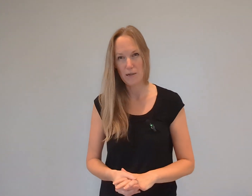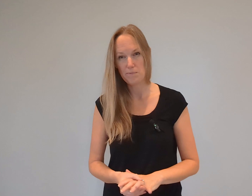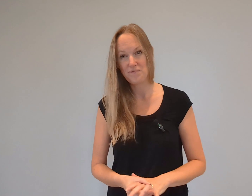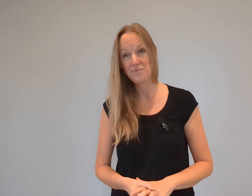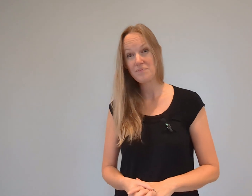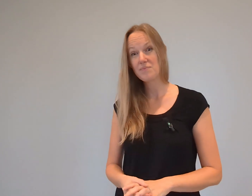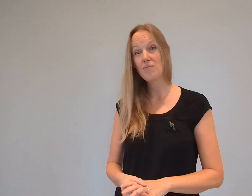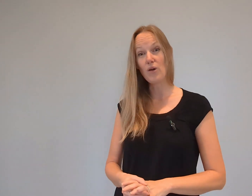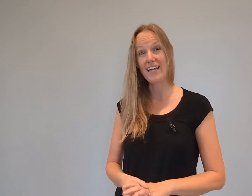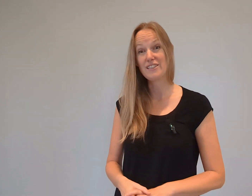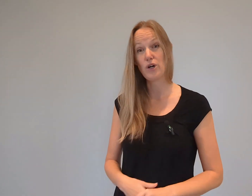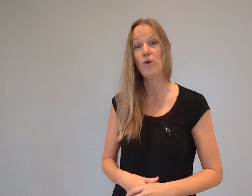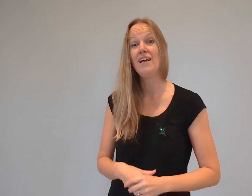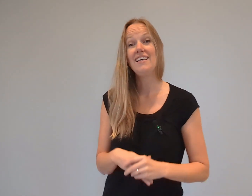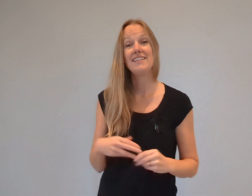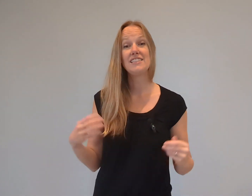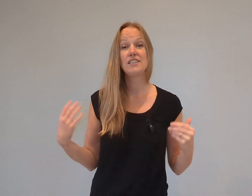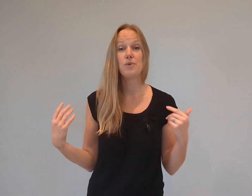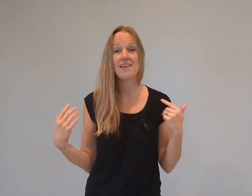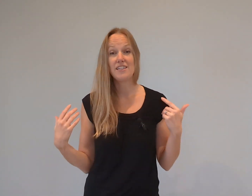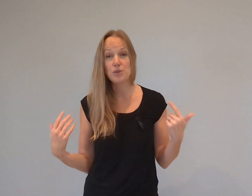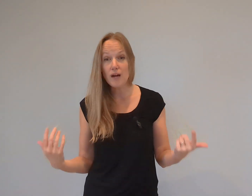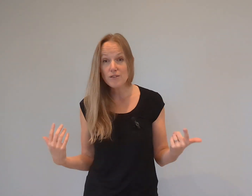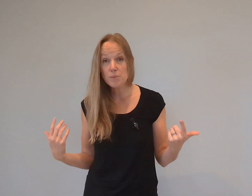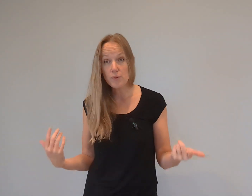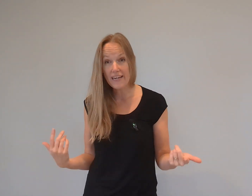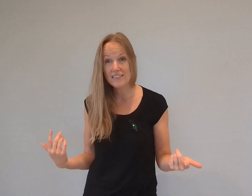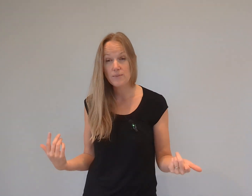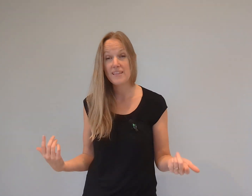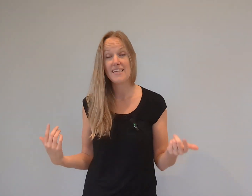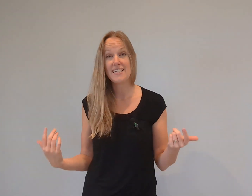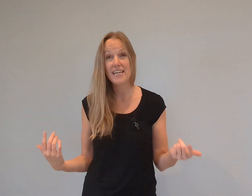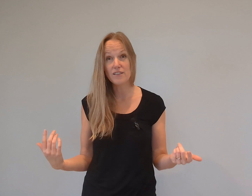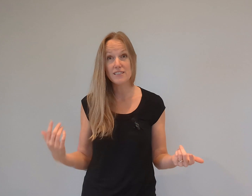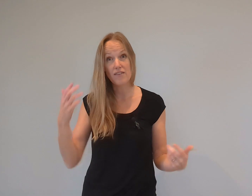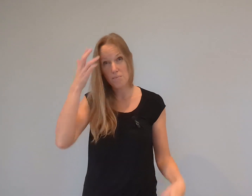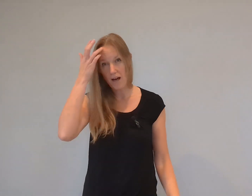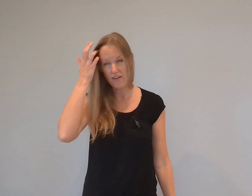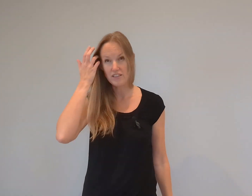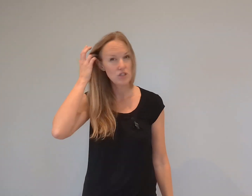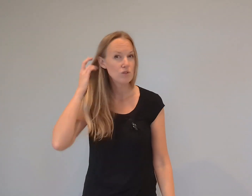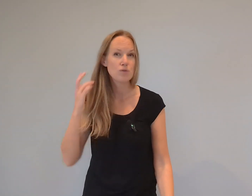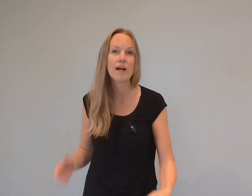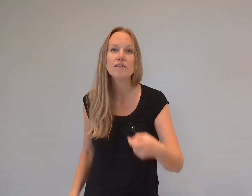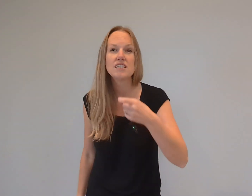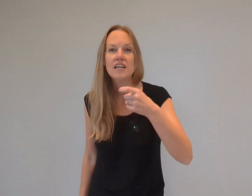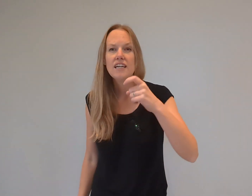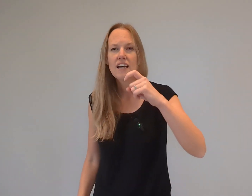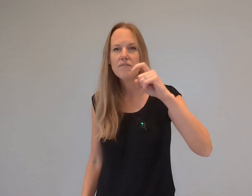channel. Okay, so this starts with a drought breaks with the tears of a mother. So drought, kind of